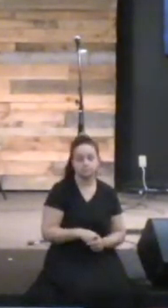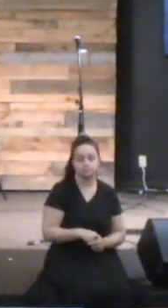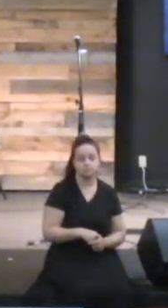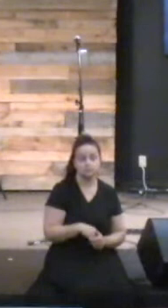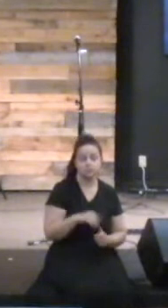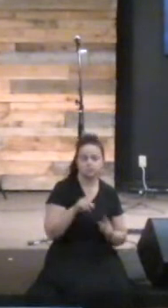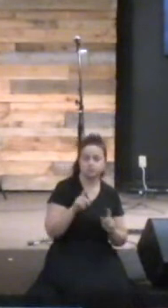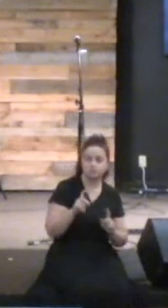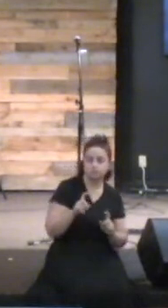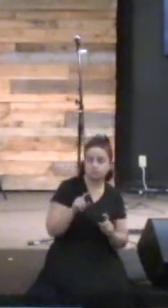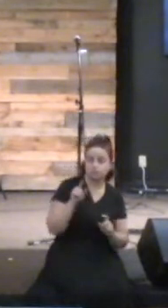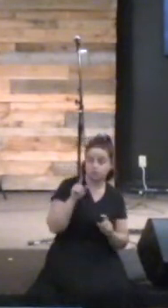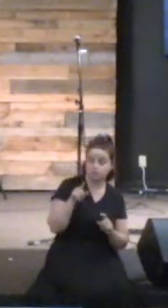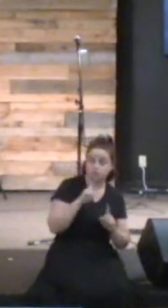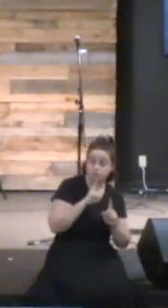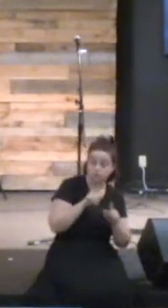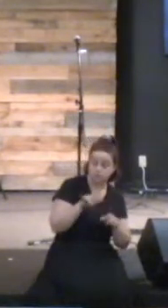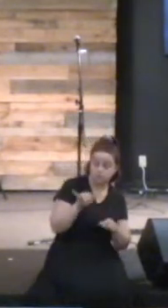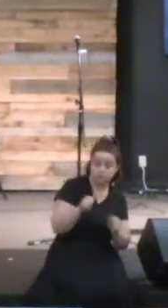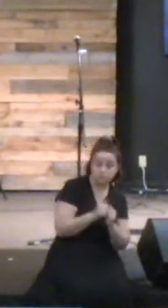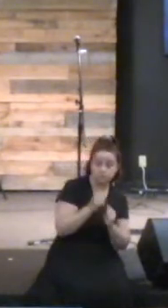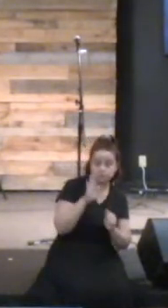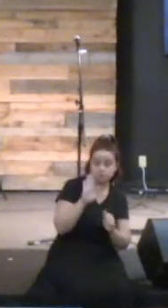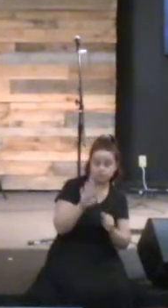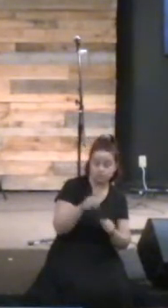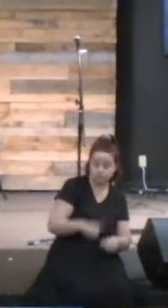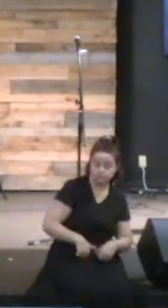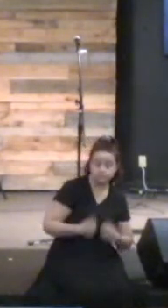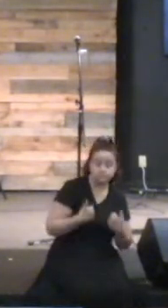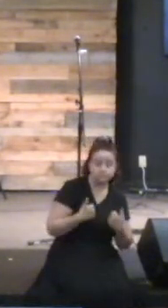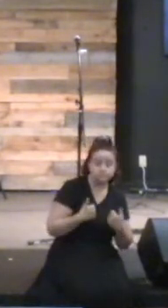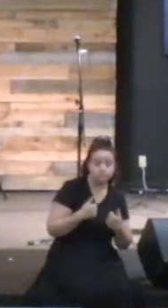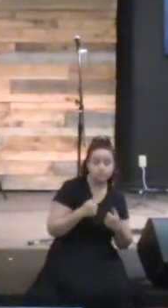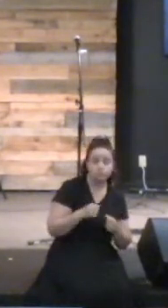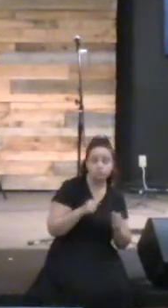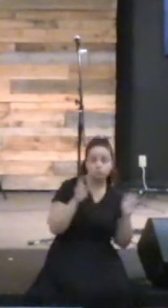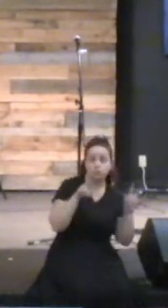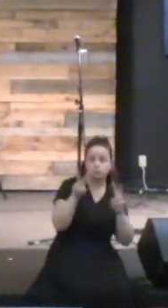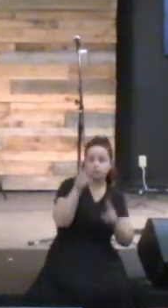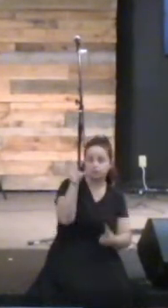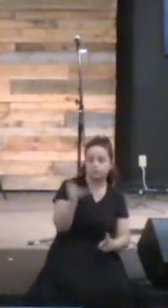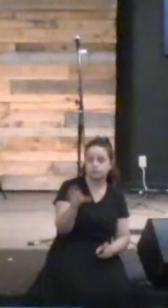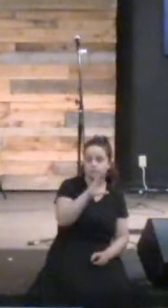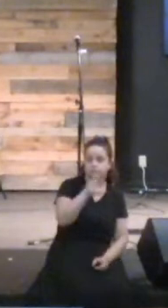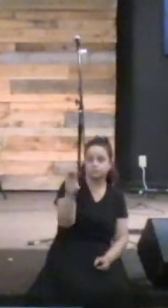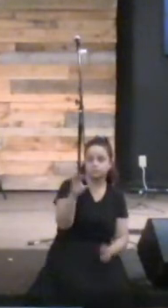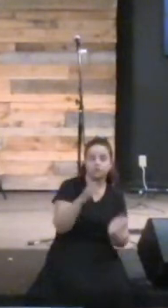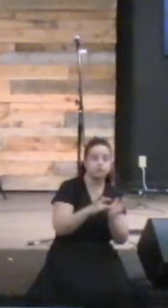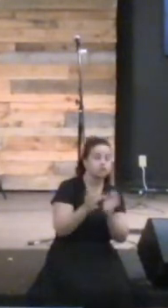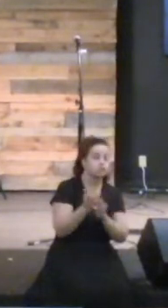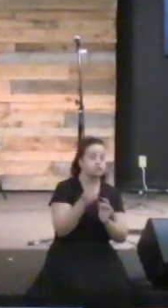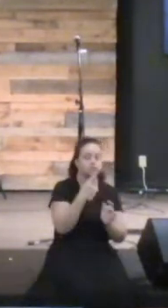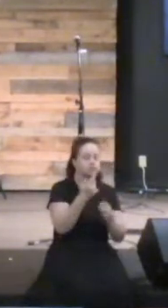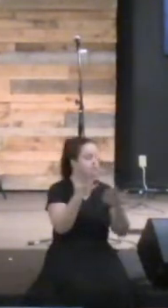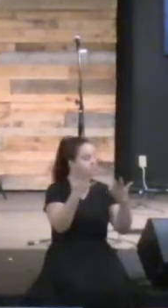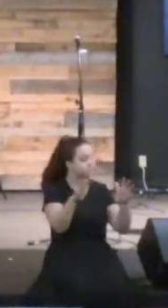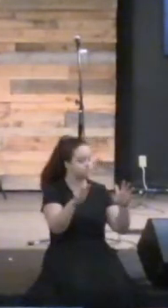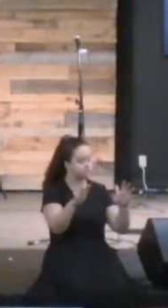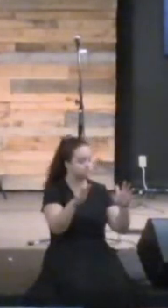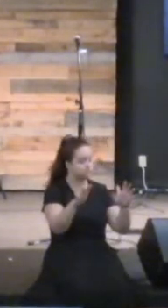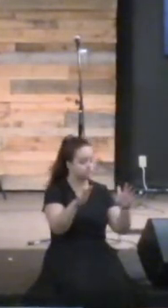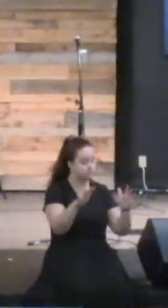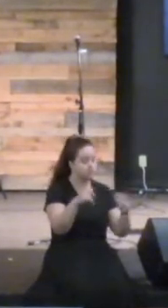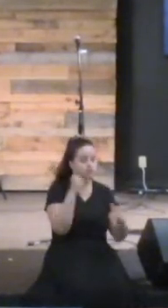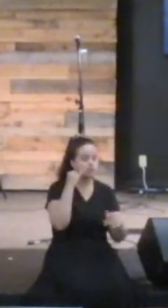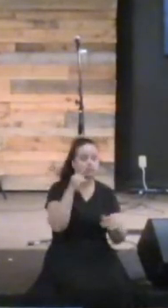are you answering that with your life when you look at the cross Jesus says it's finished and people are like oh if he was Son of